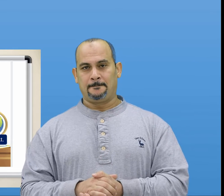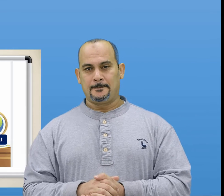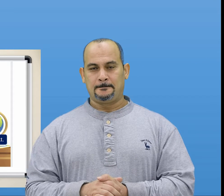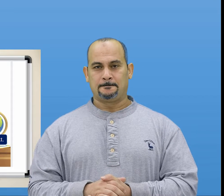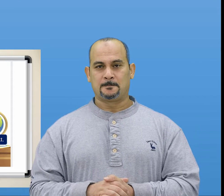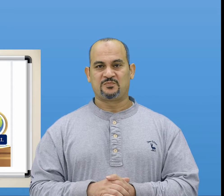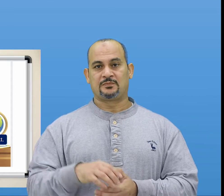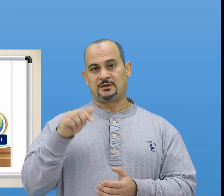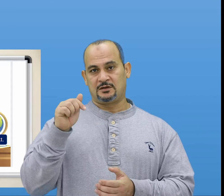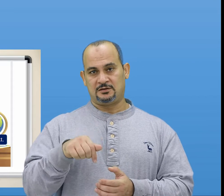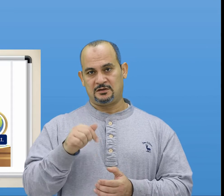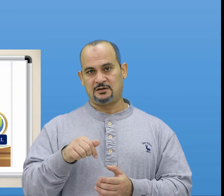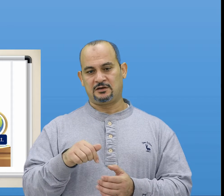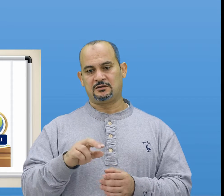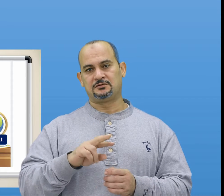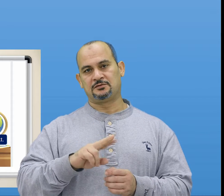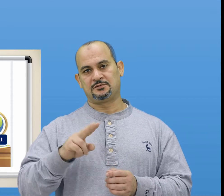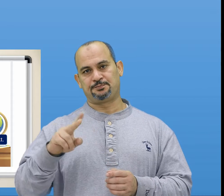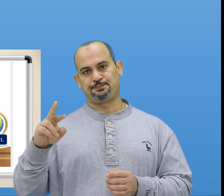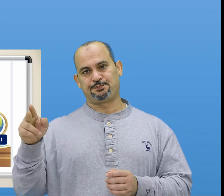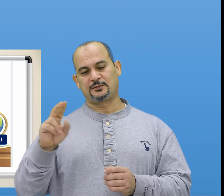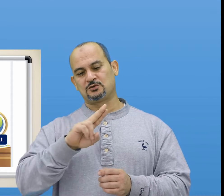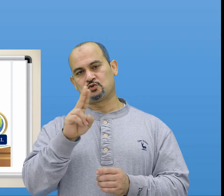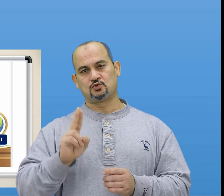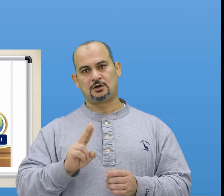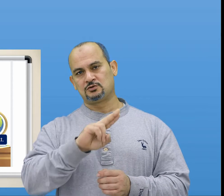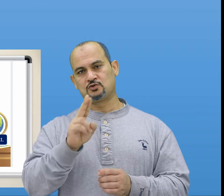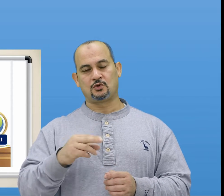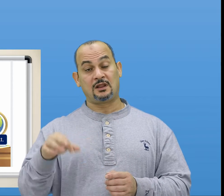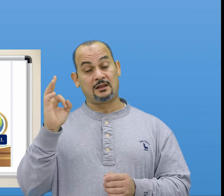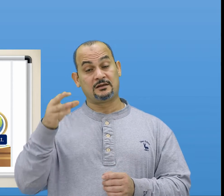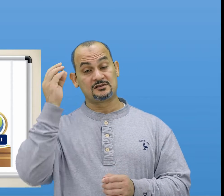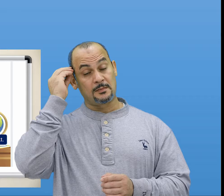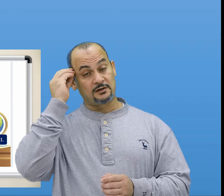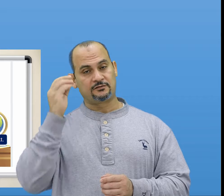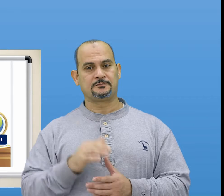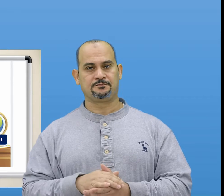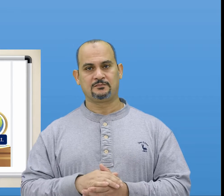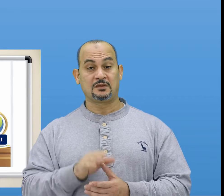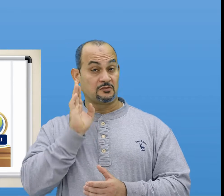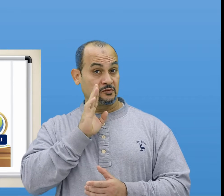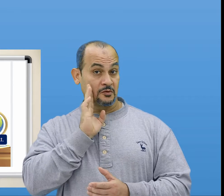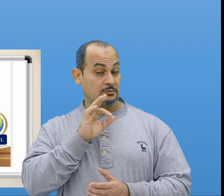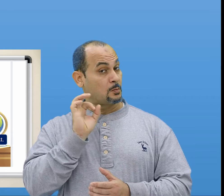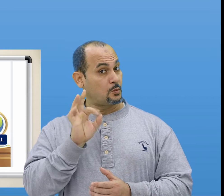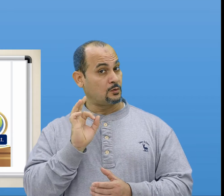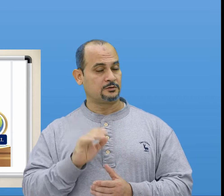breathing space. It's a noun. And it means an opportunity to pause, relax, or decide what to do next.